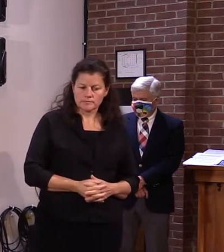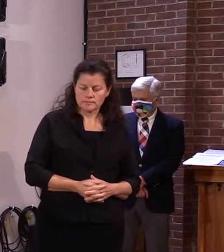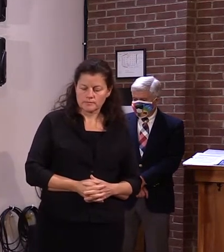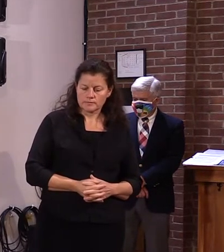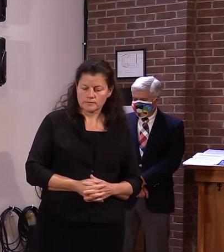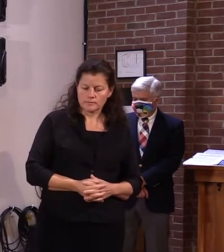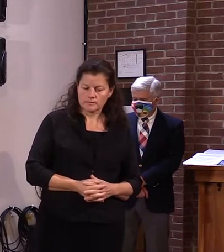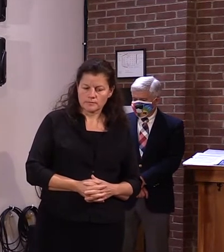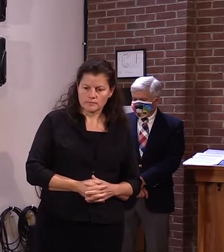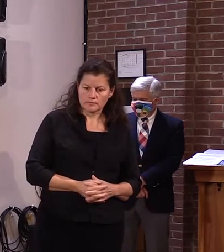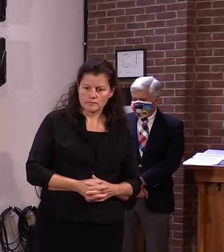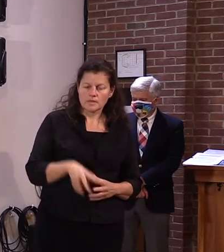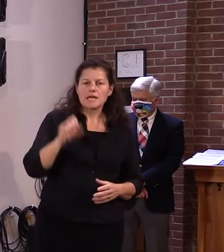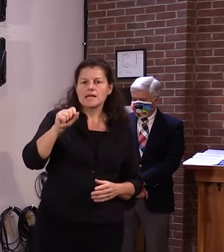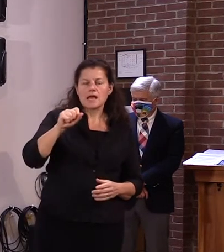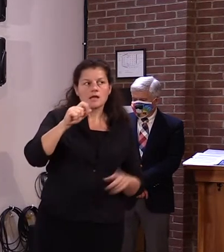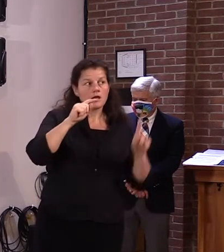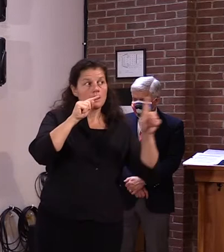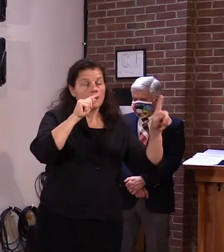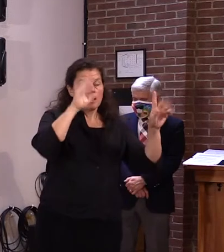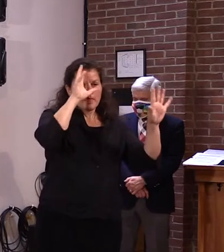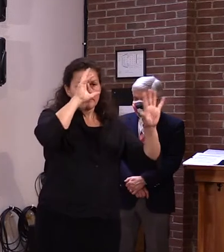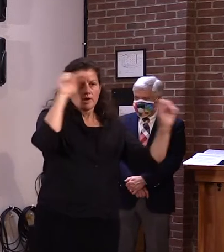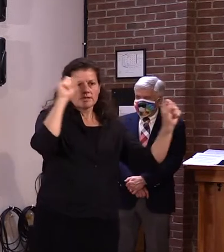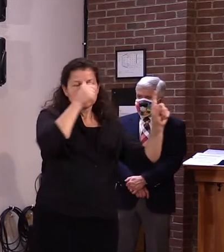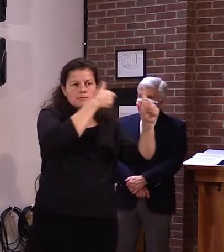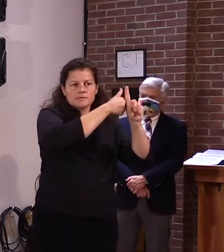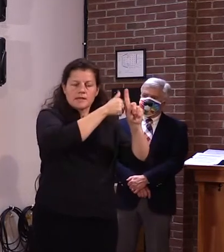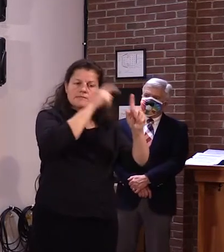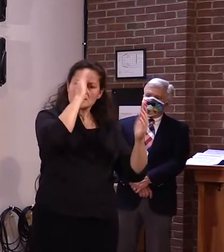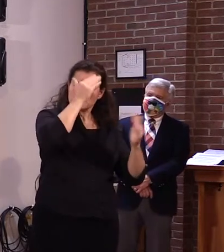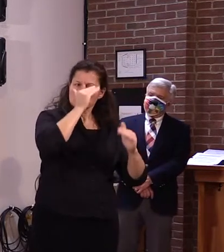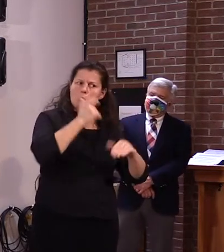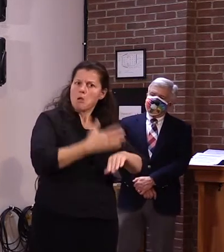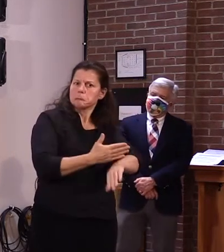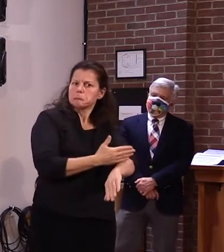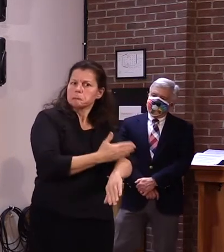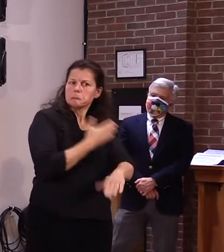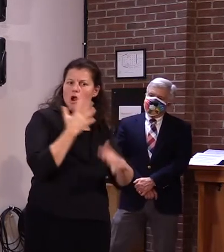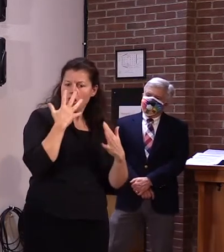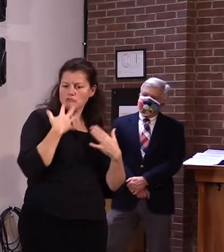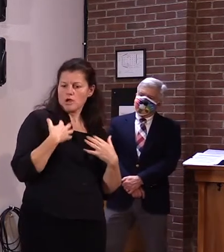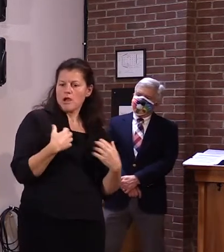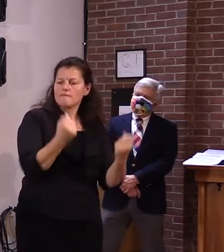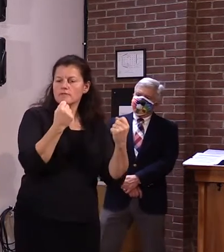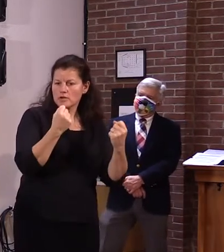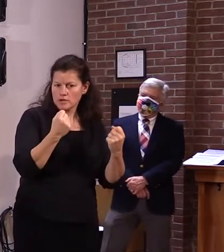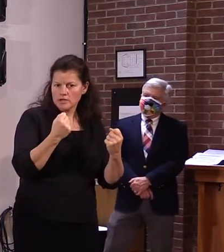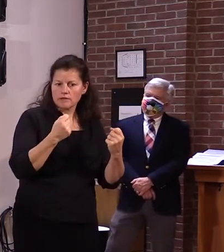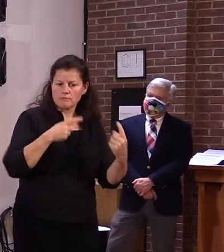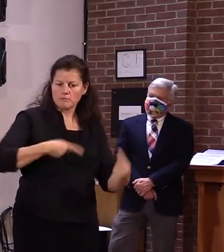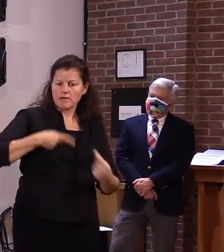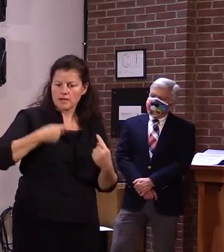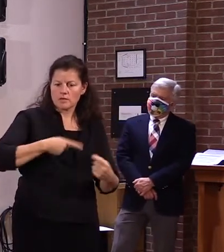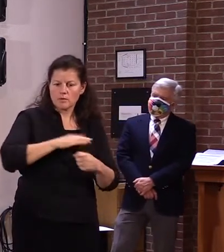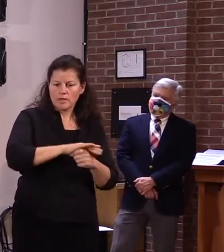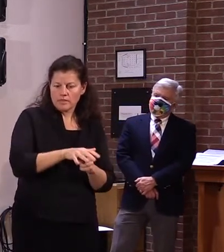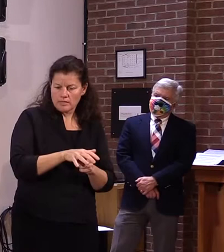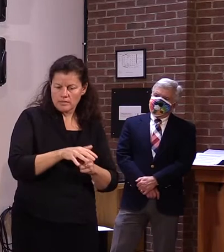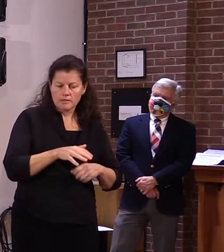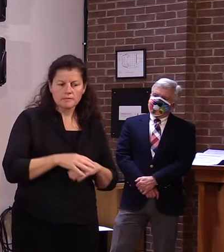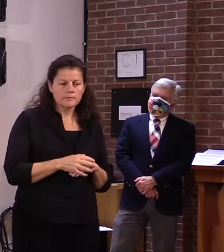Yes, the president appears to be recovering from his bout with the virus, but he has since sent out tweets talking about